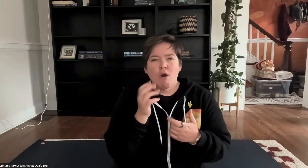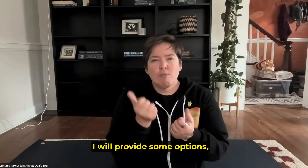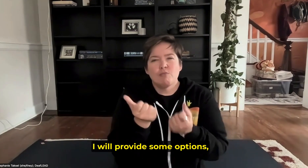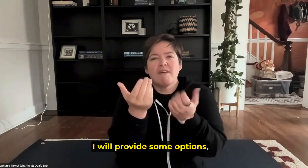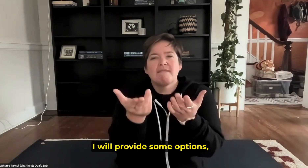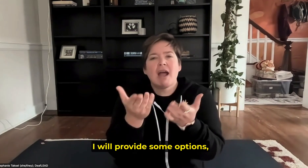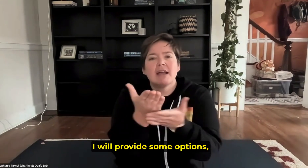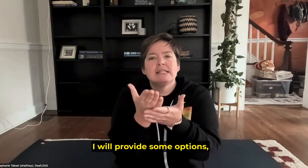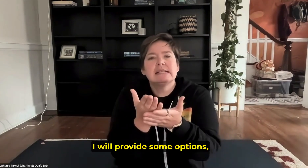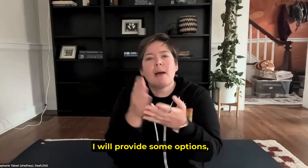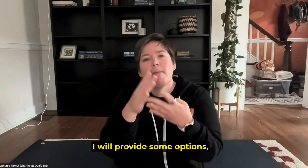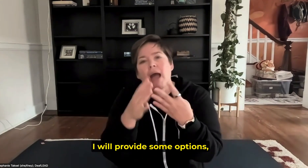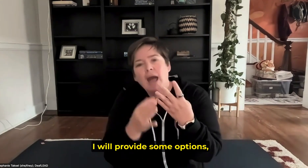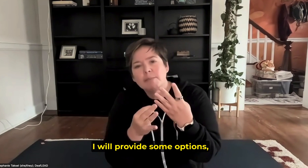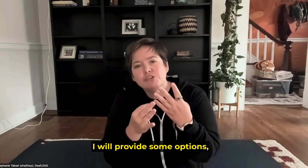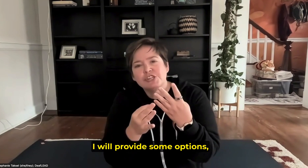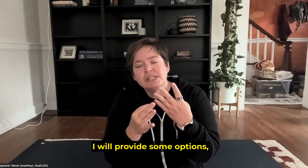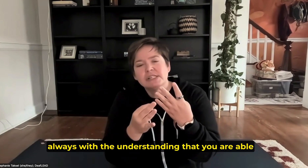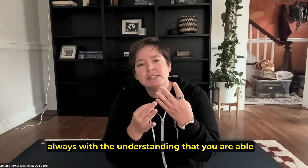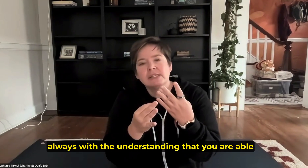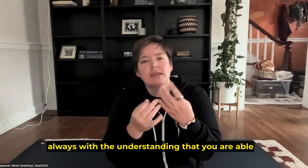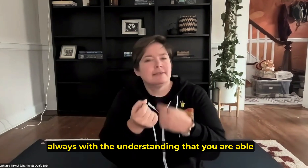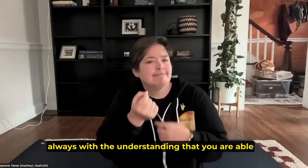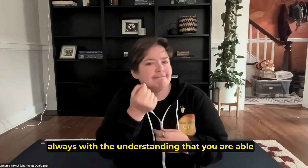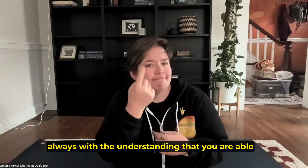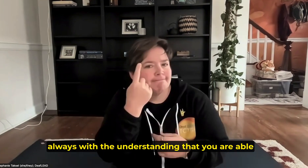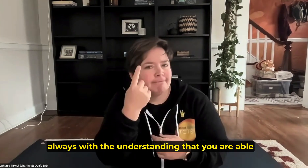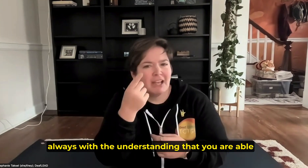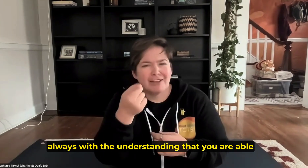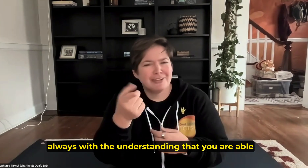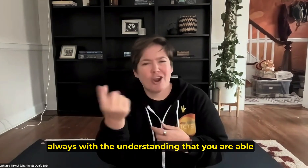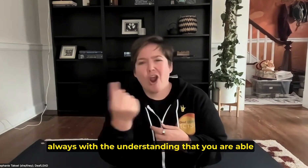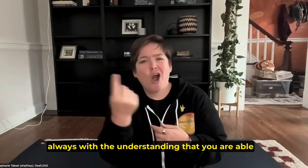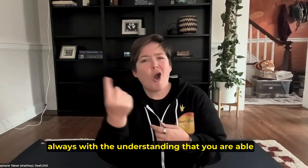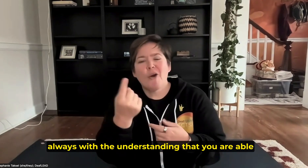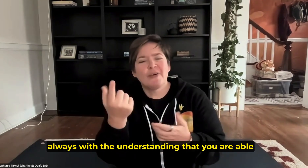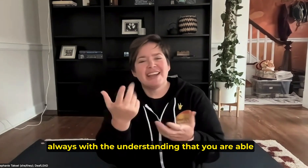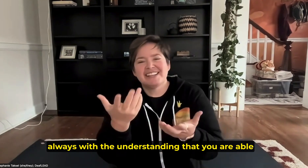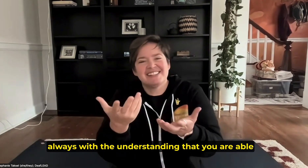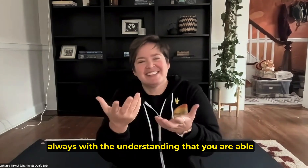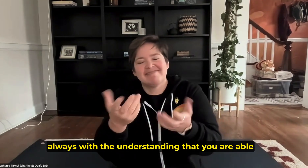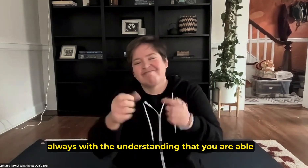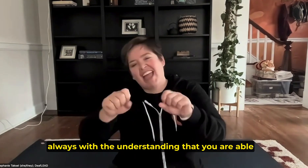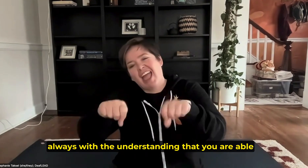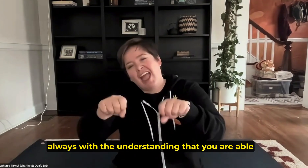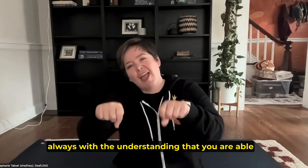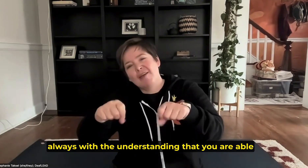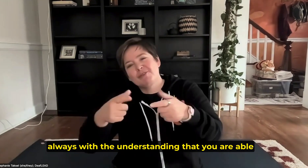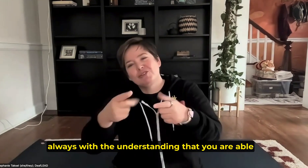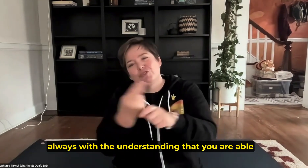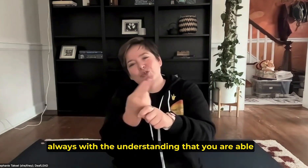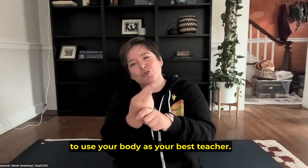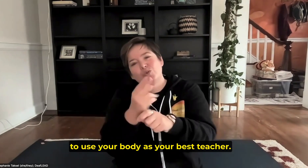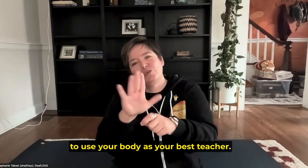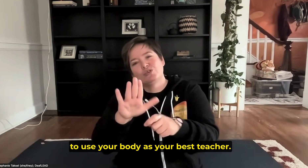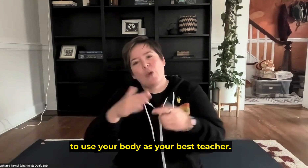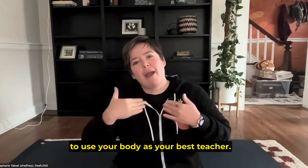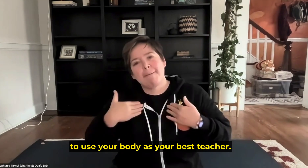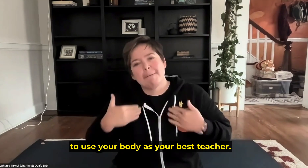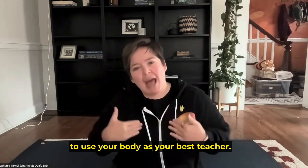I will provide some options, always with the understanding that you are able to use your